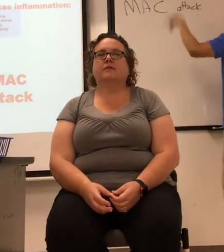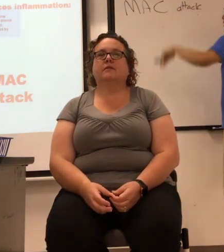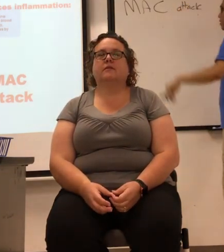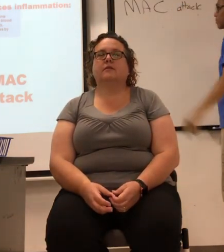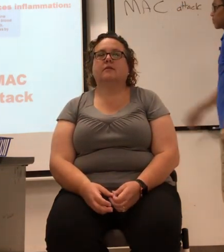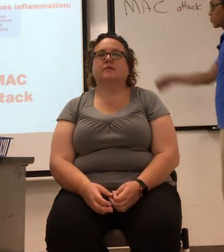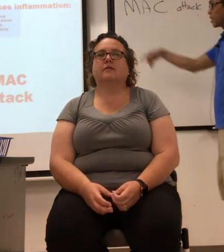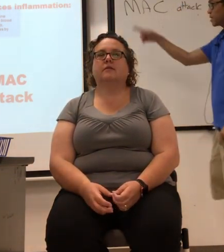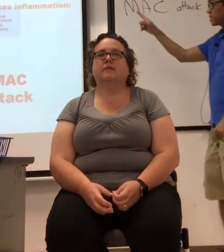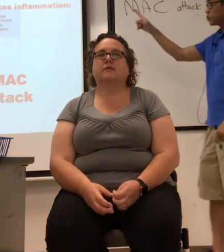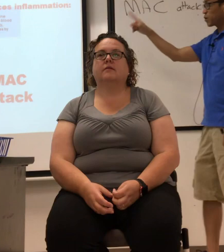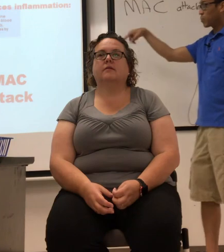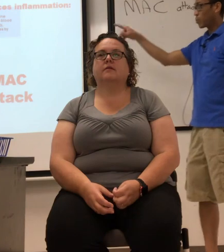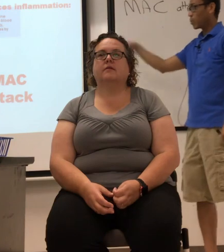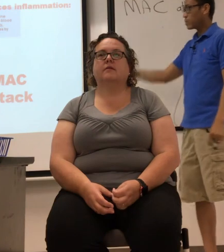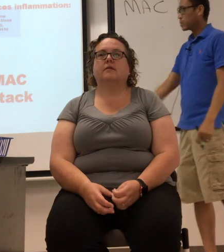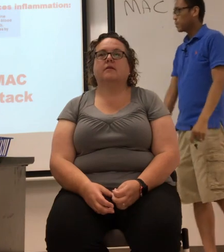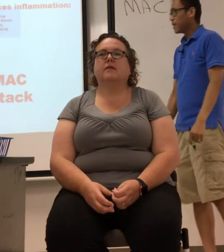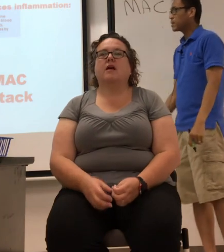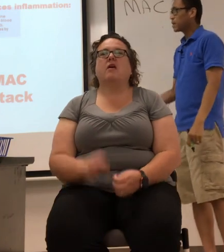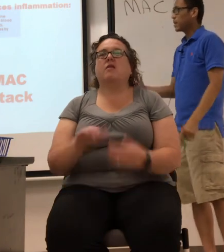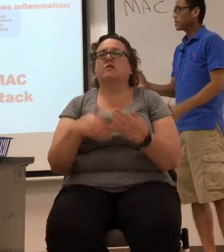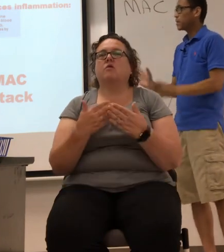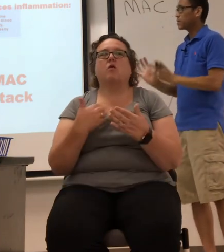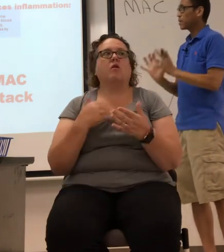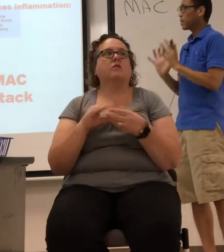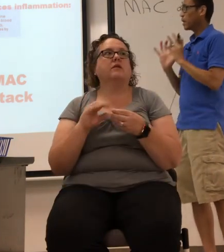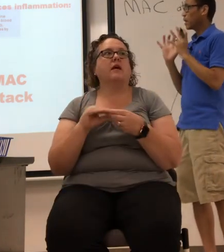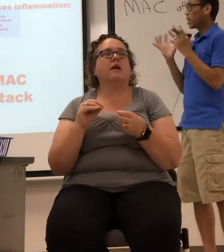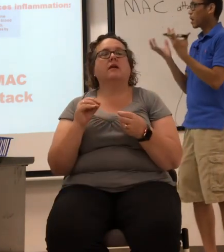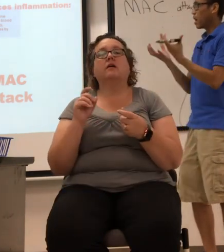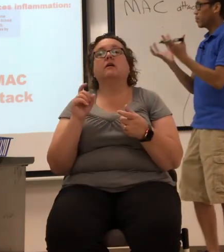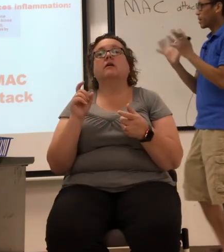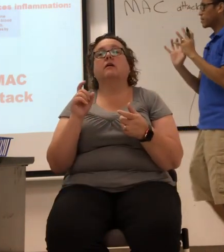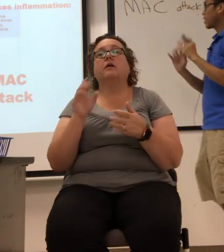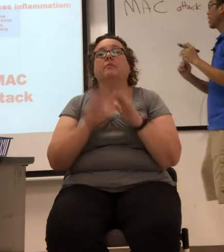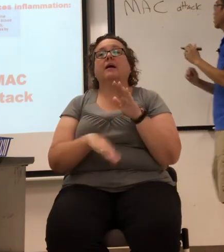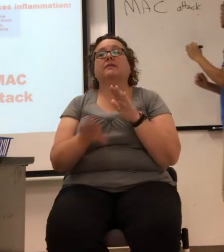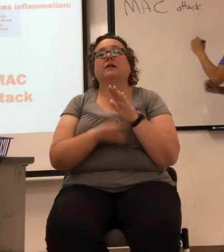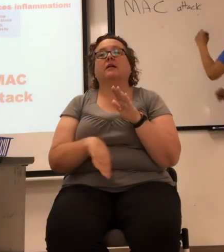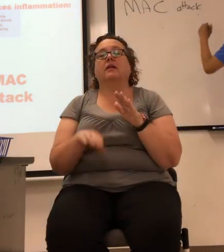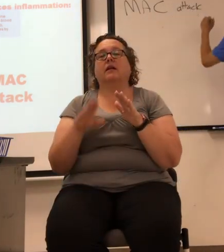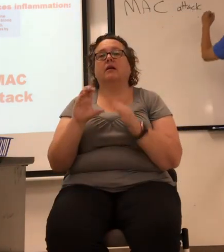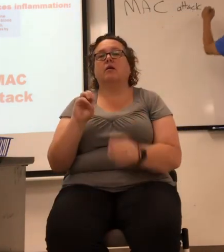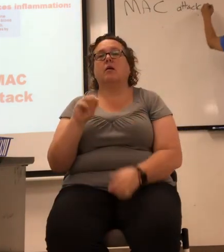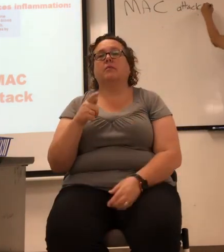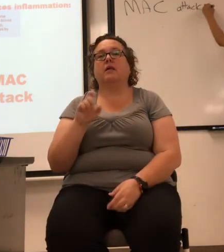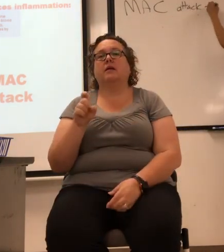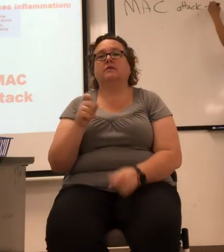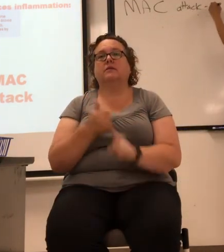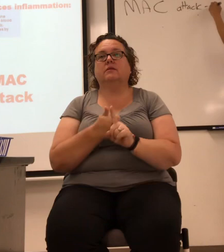That's all I'll say. You don't have to memorize that string of pearls. Basically, it's a complex that